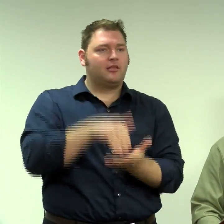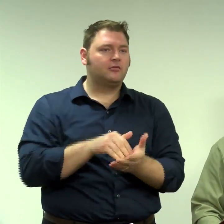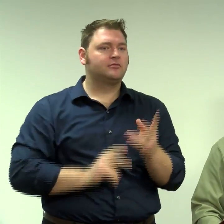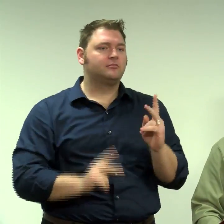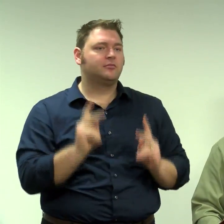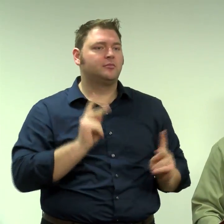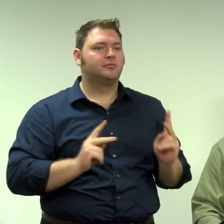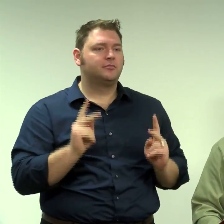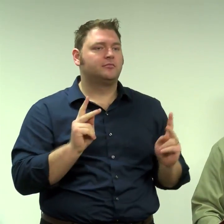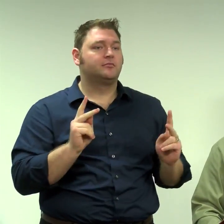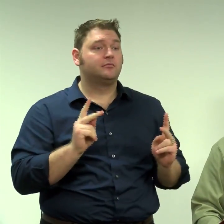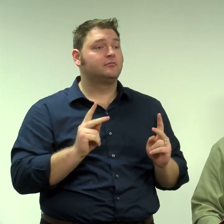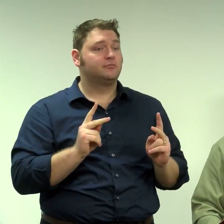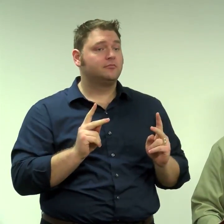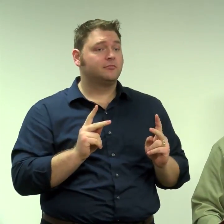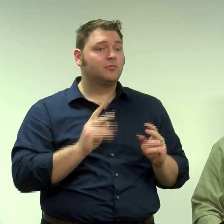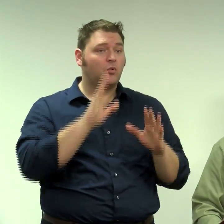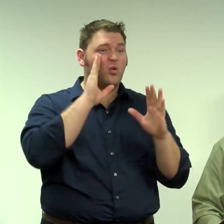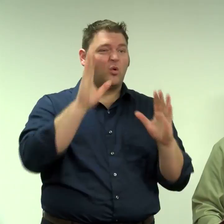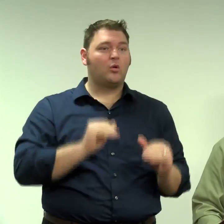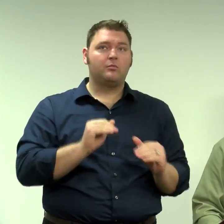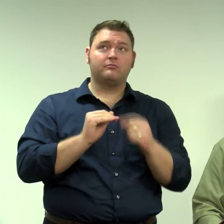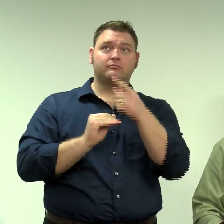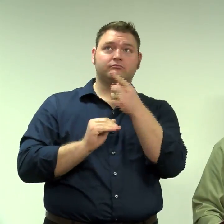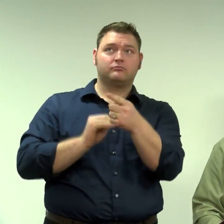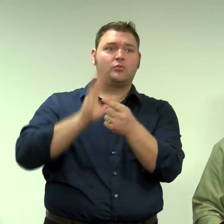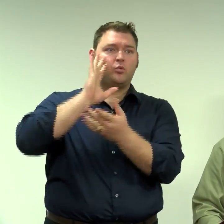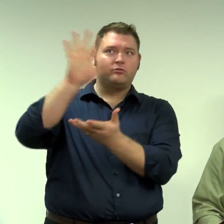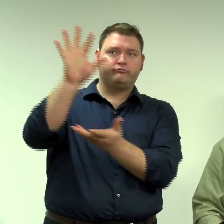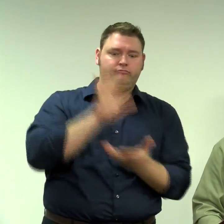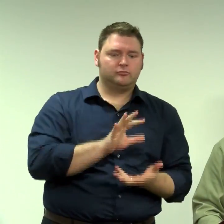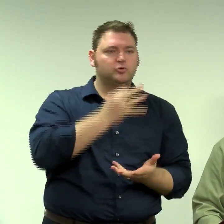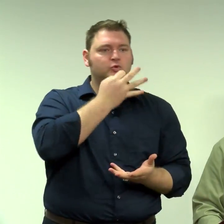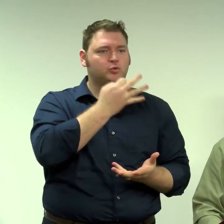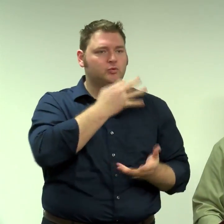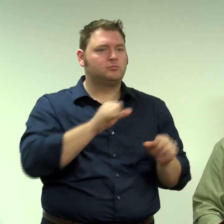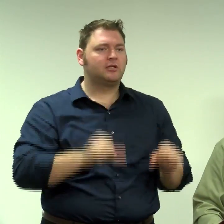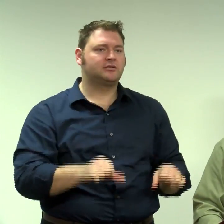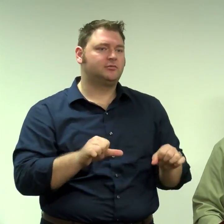those supplies will get here as soon as possible. At the latest, we hope